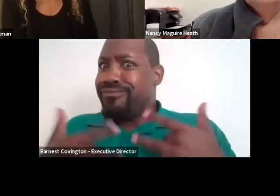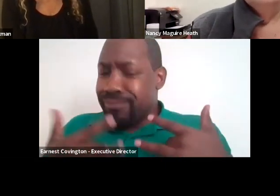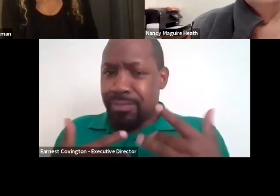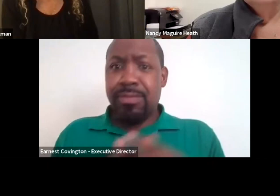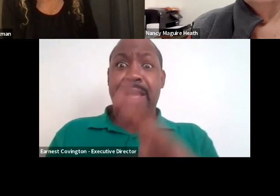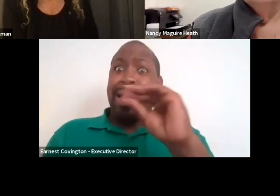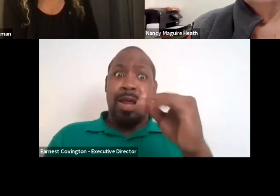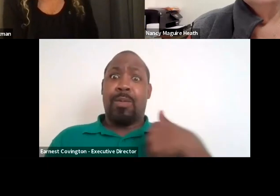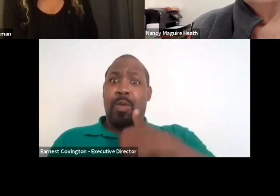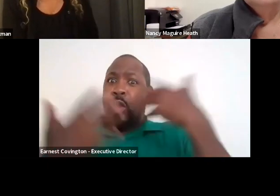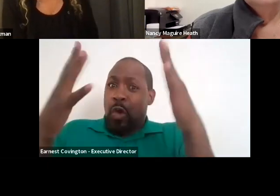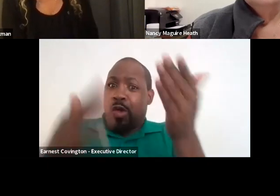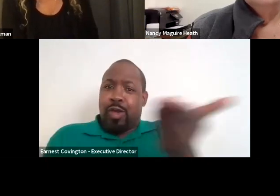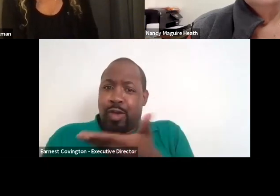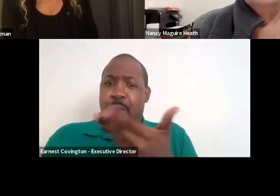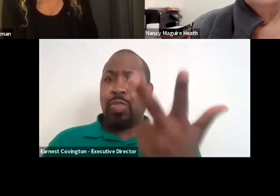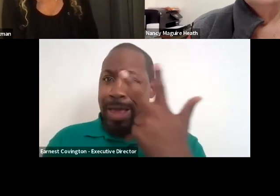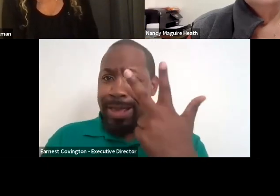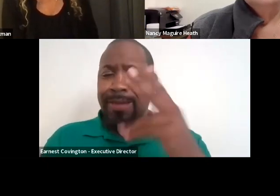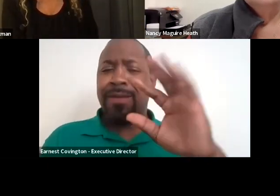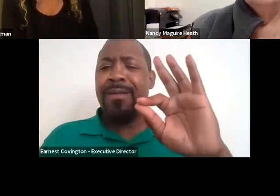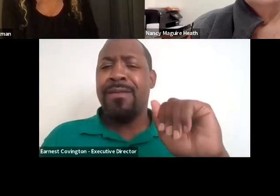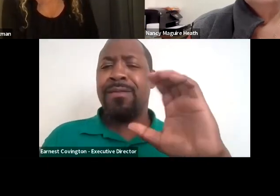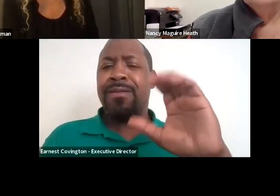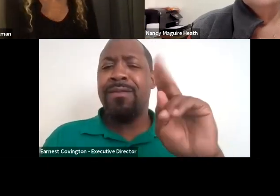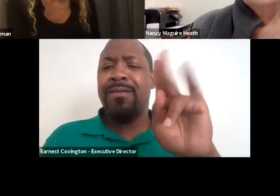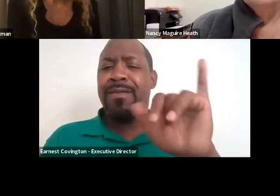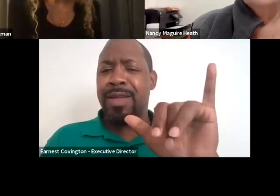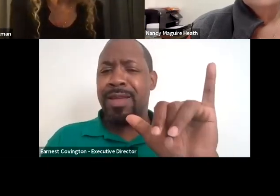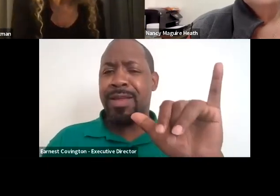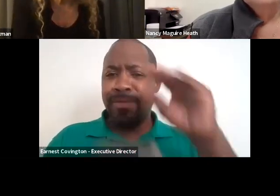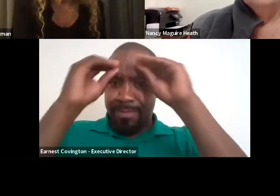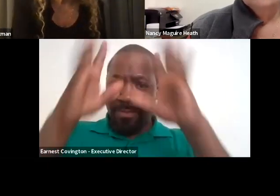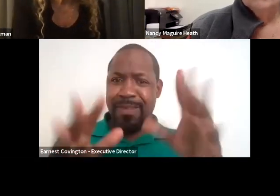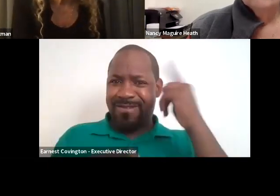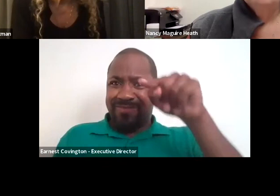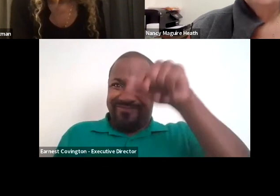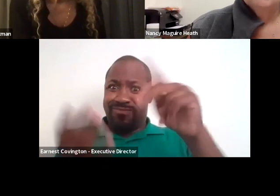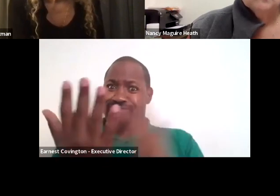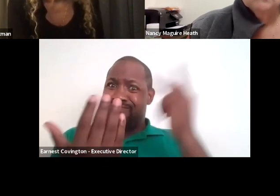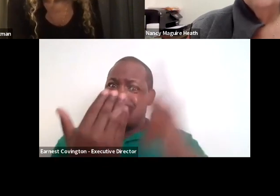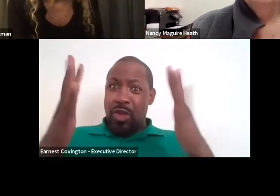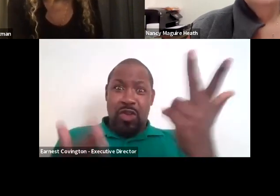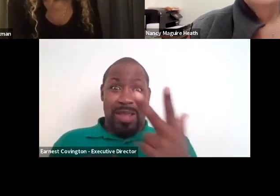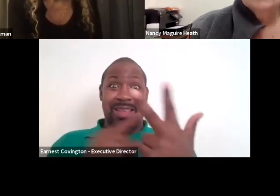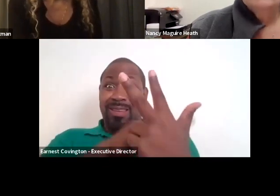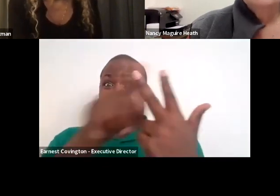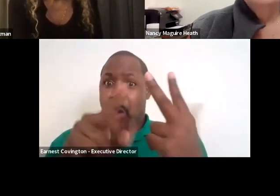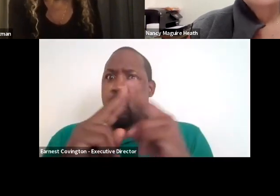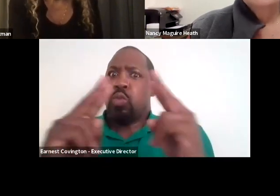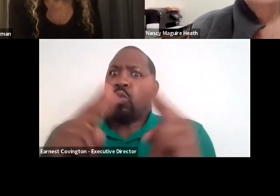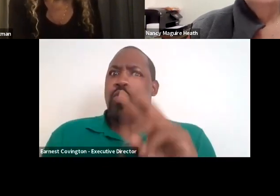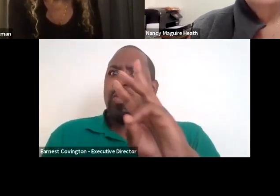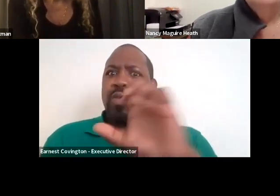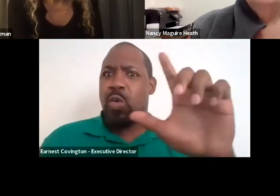interpreter. And it's really an exciting project right now. We've already brought in 3 faculty who are going to be teaching